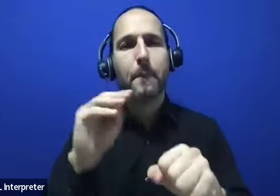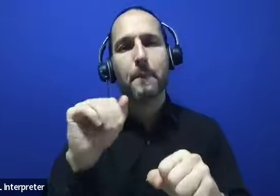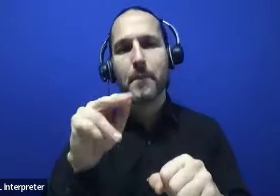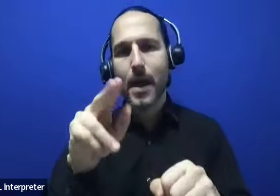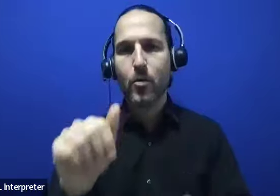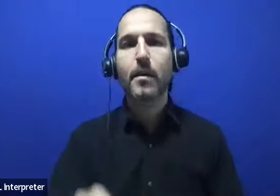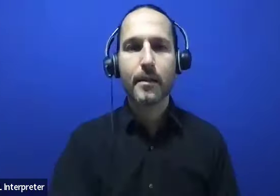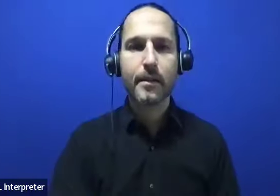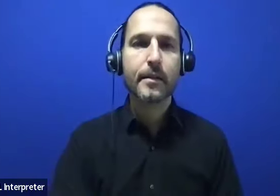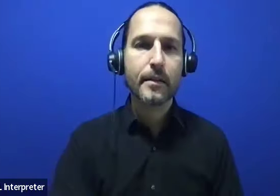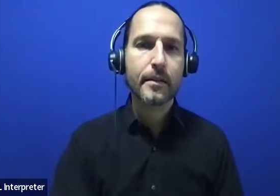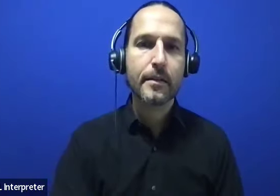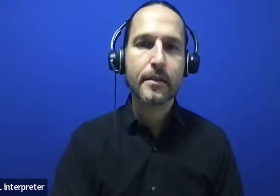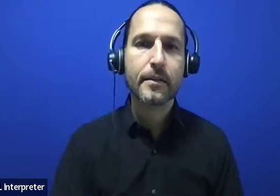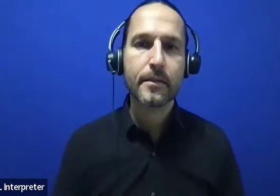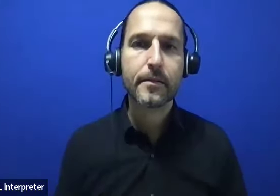vision.